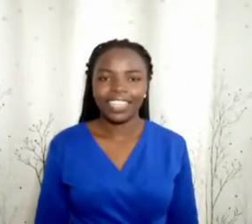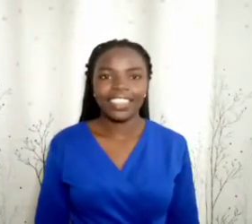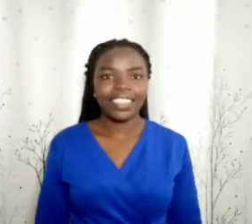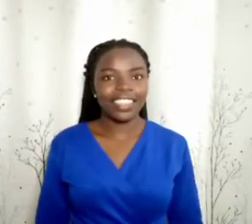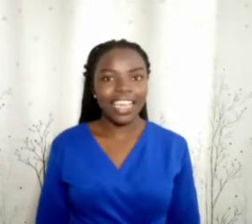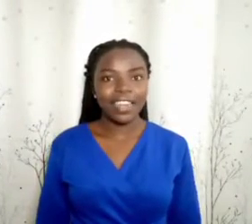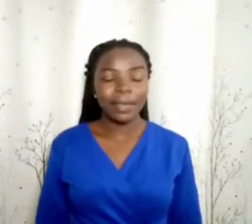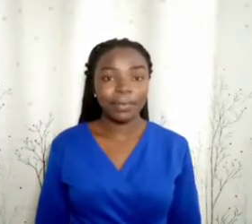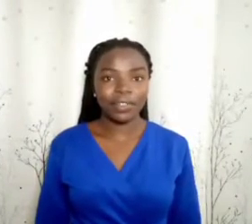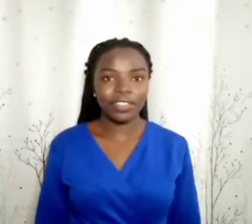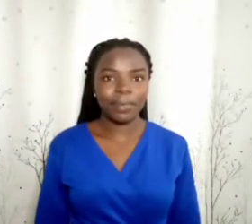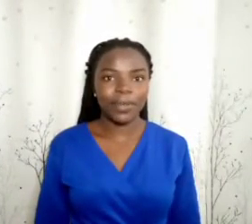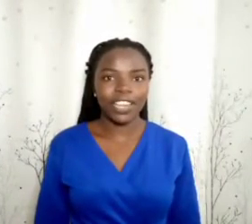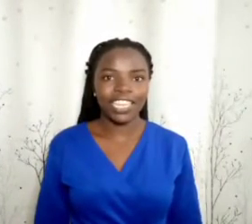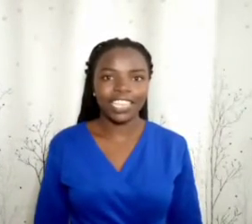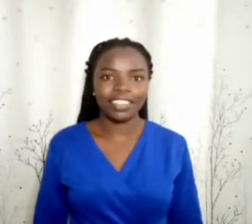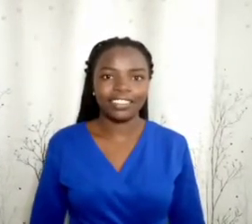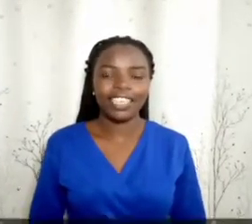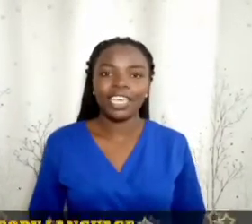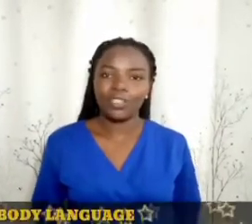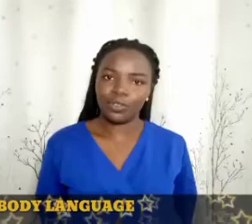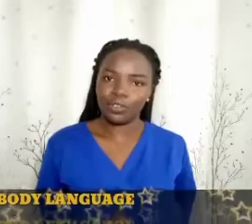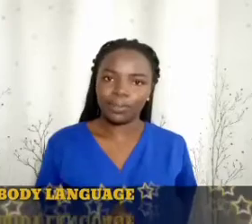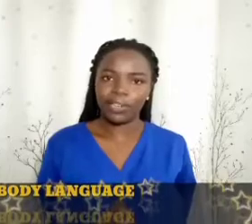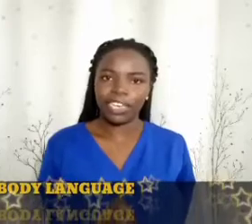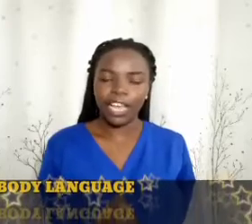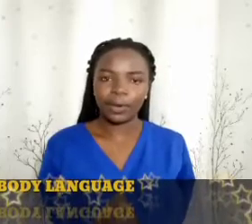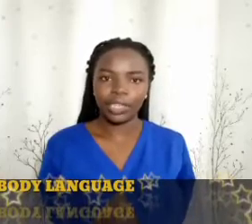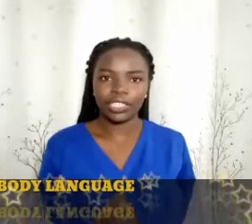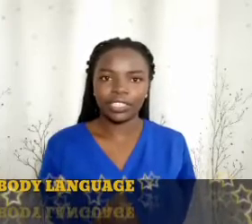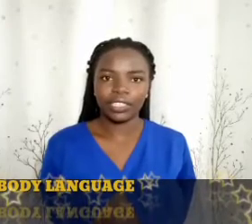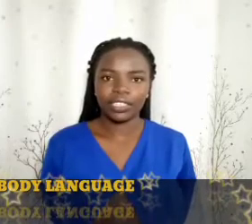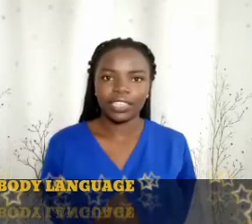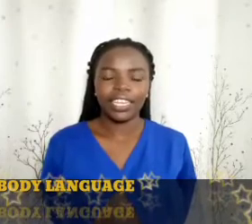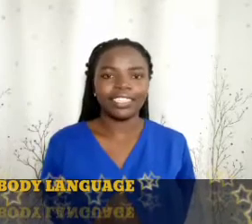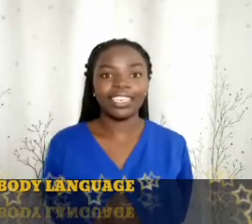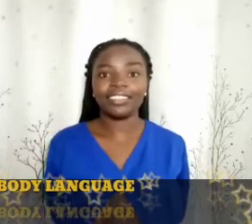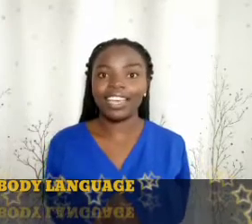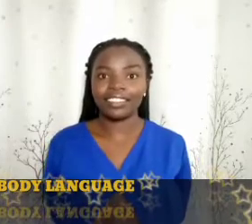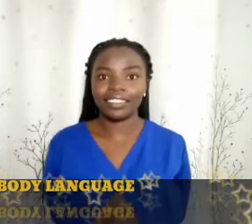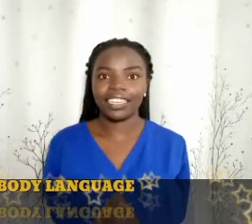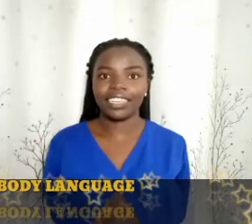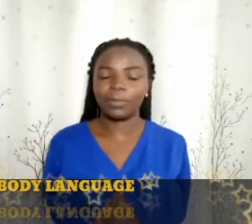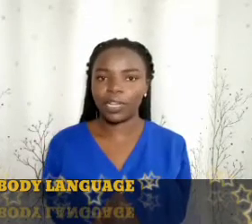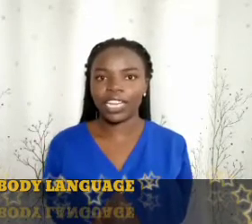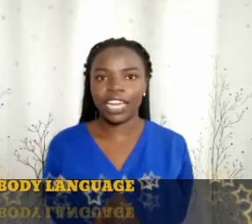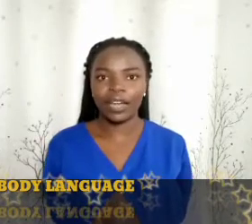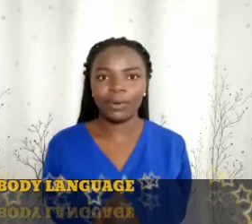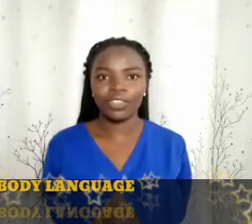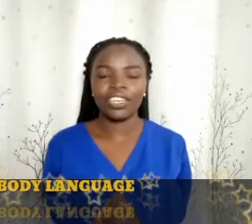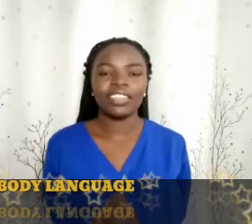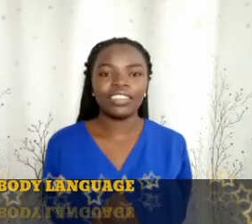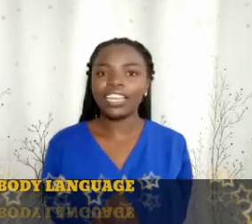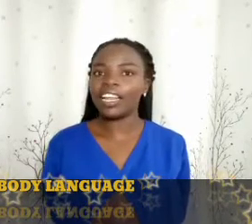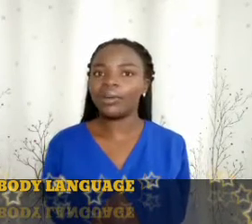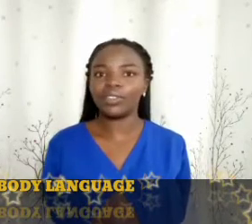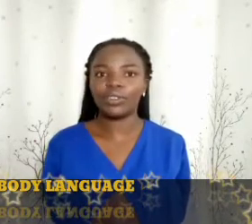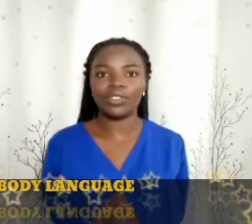The third principle is use of body language. Just as in spoken language, sign language